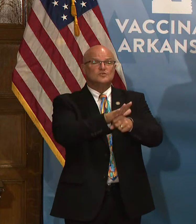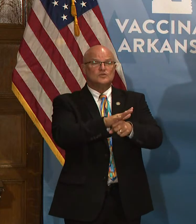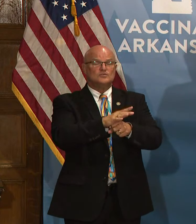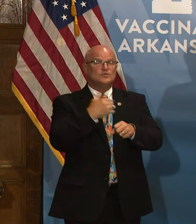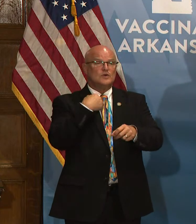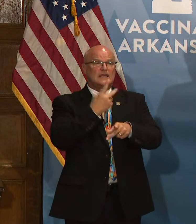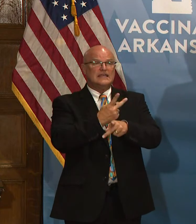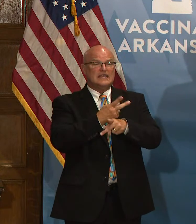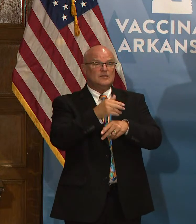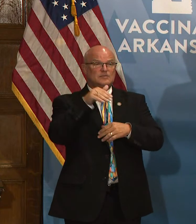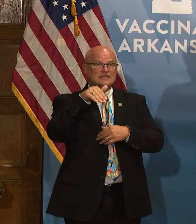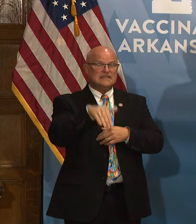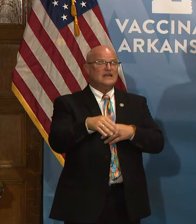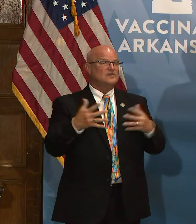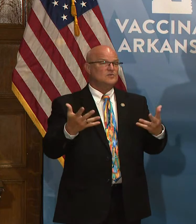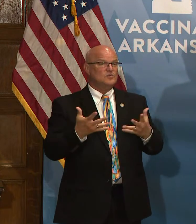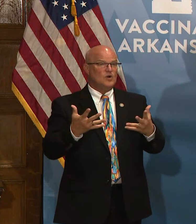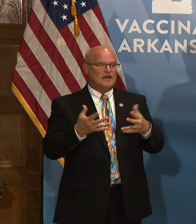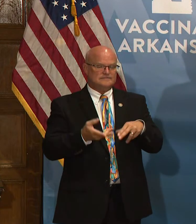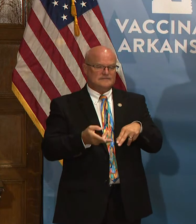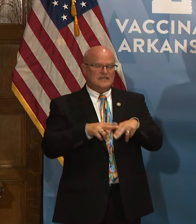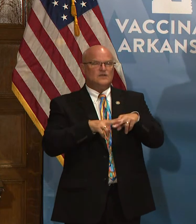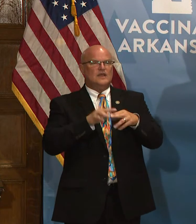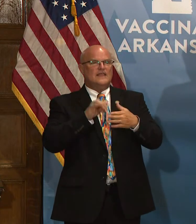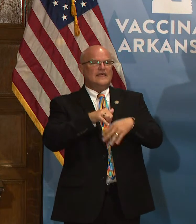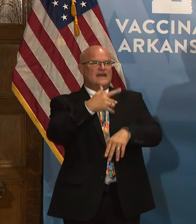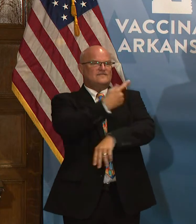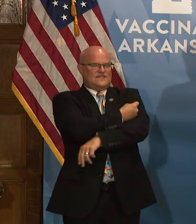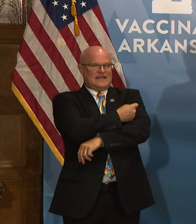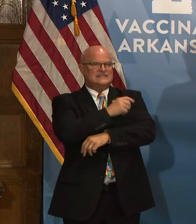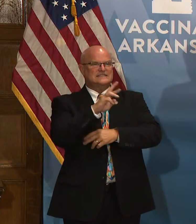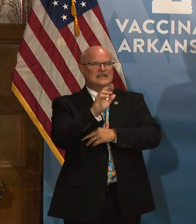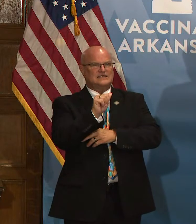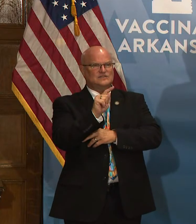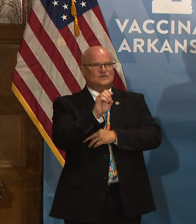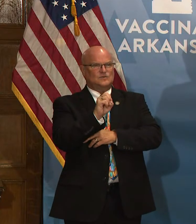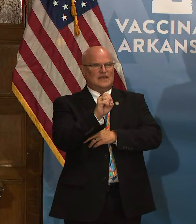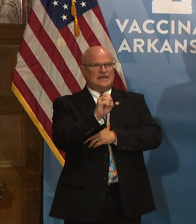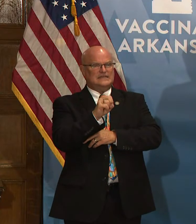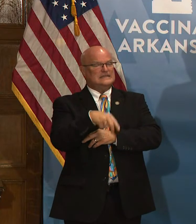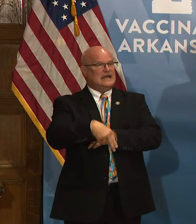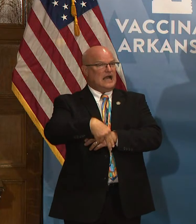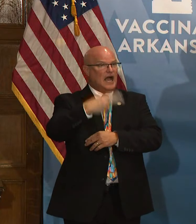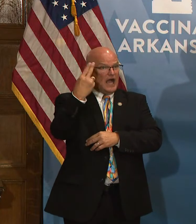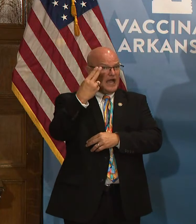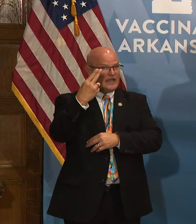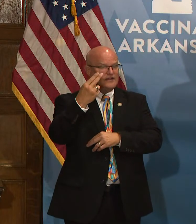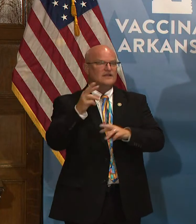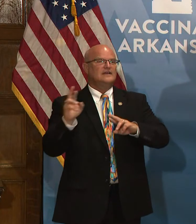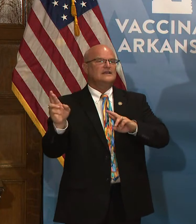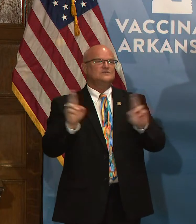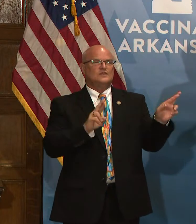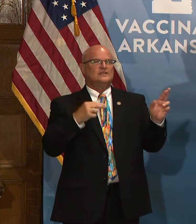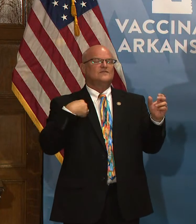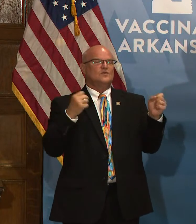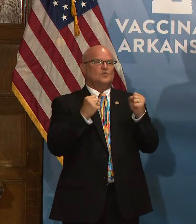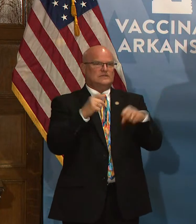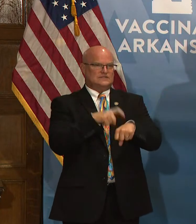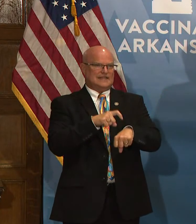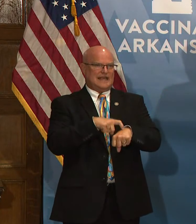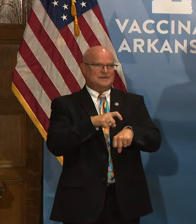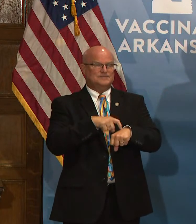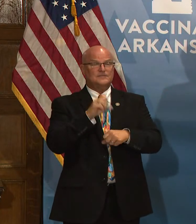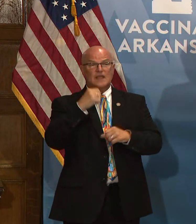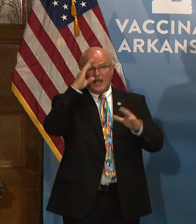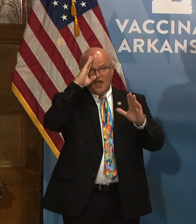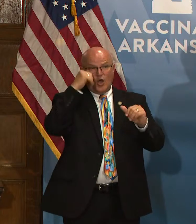can keep it down would be increasing that vaccination rate even to a higher extent that prepares us for the winter. And